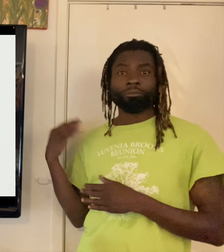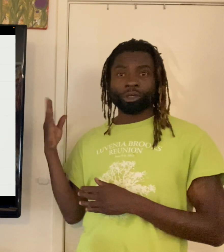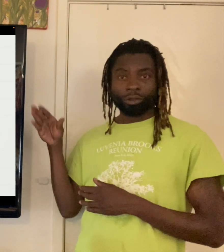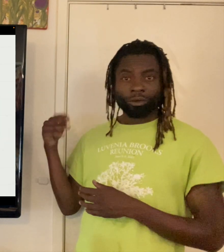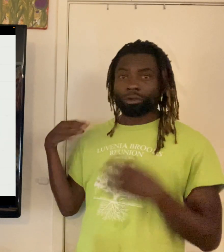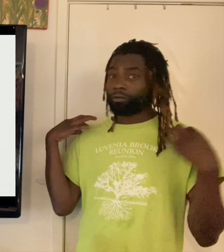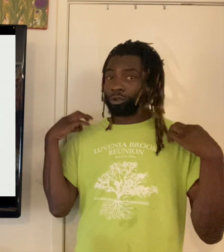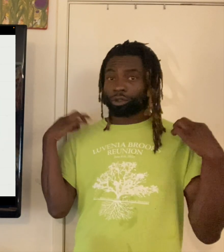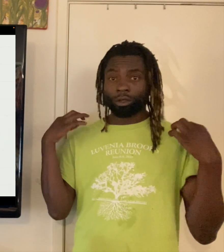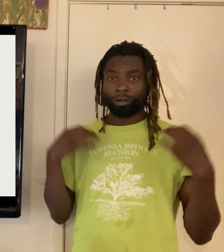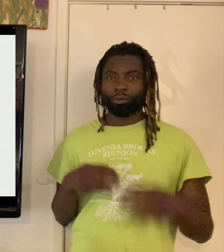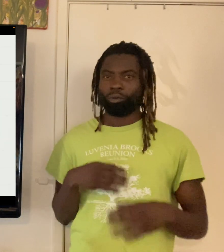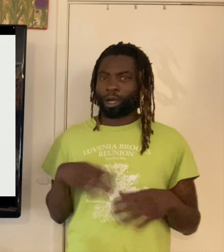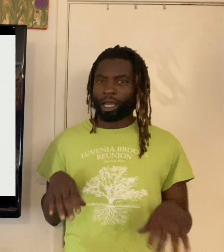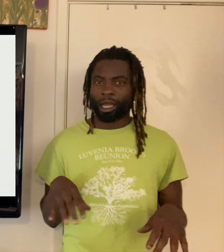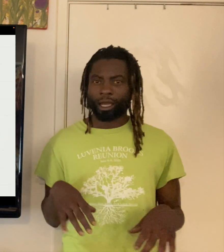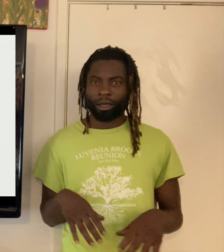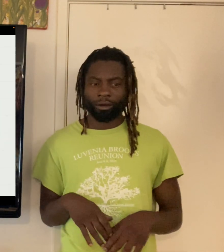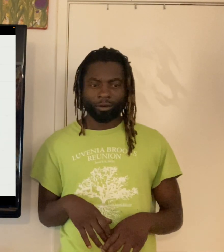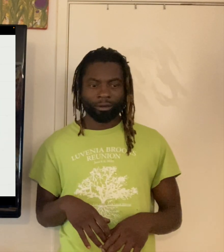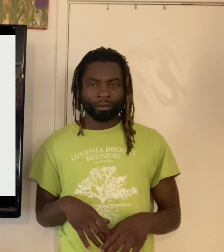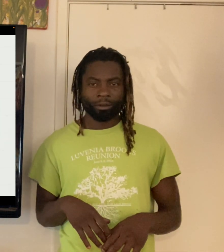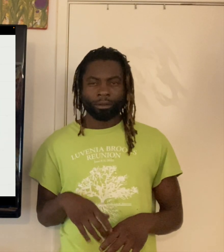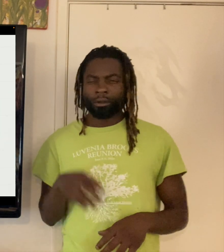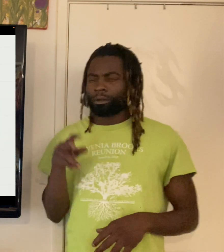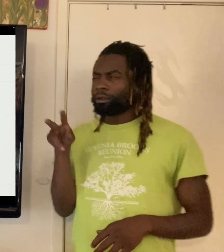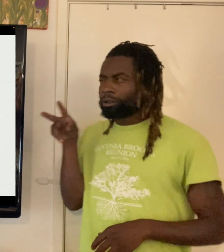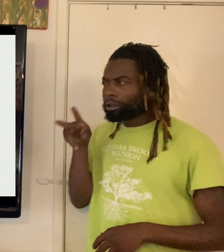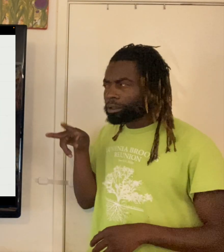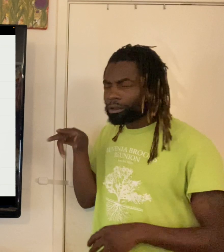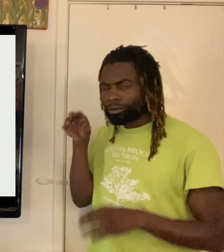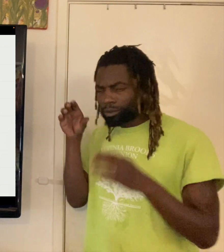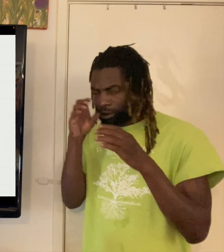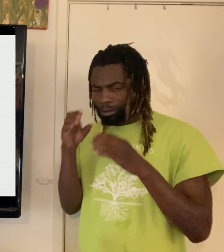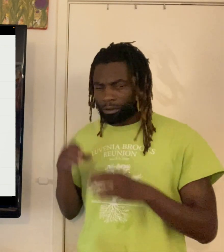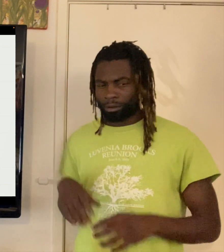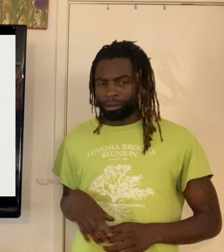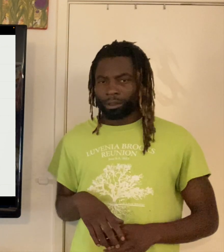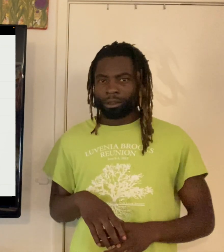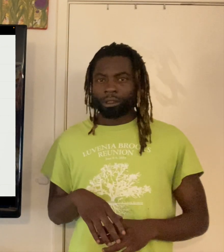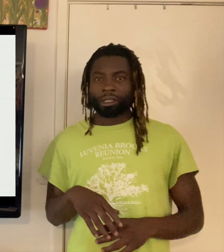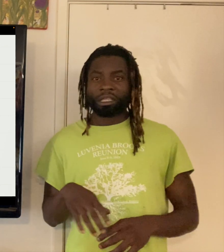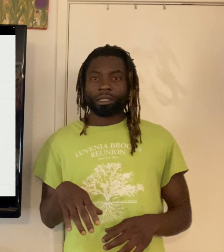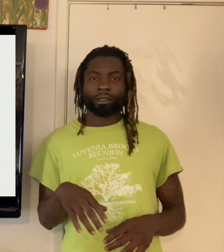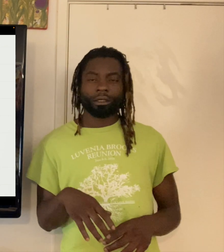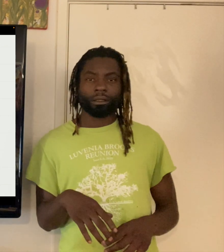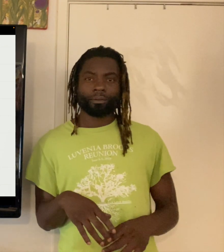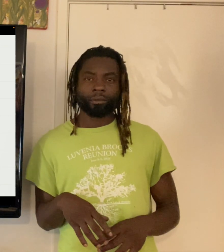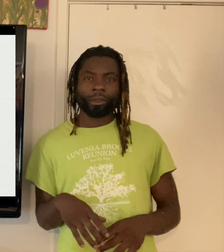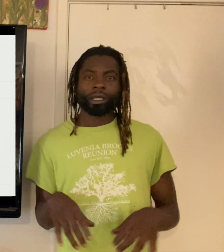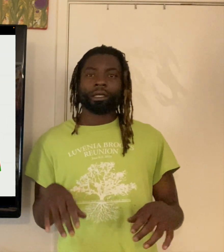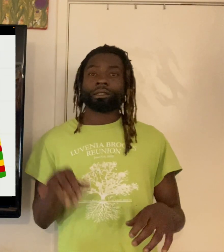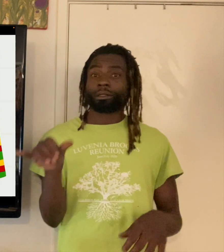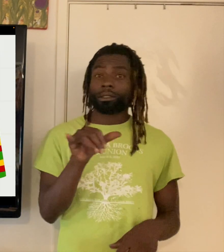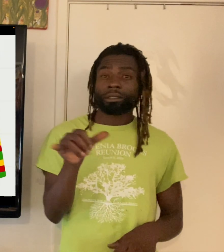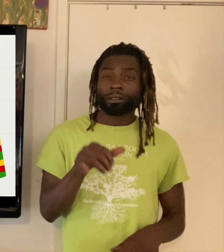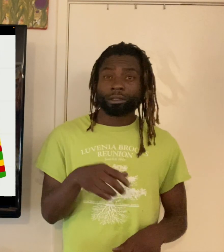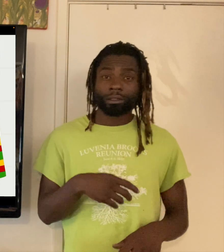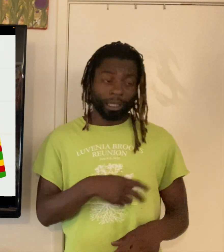Oh, wow. If you look closely, the same kinds of stripes happen again and